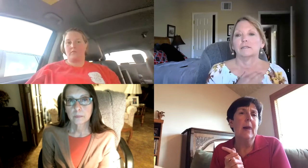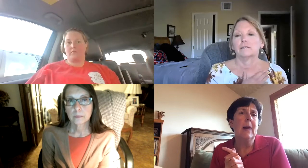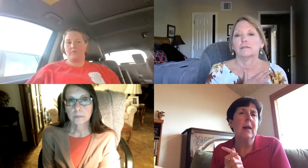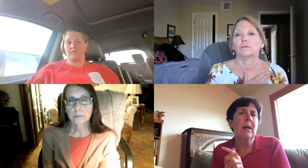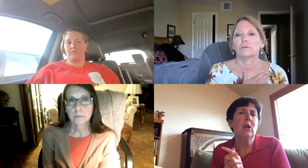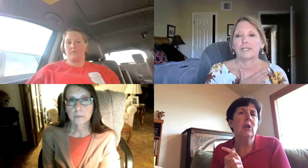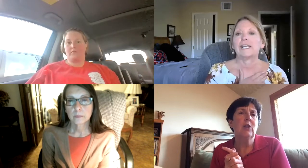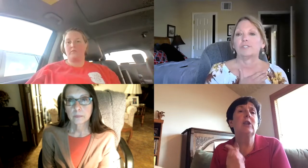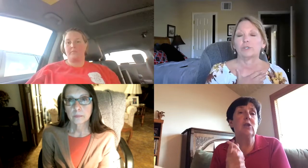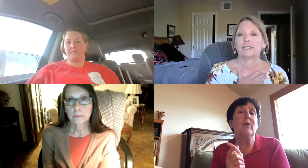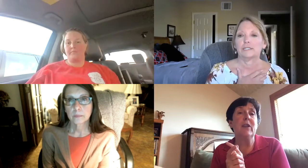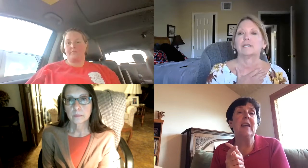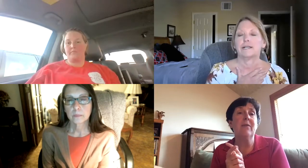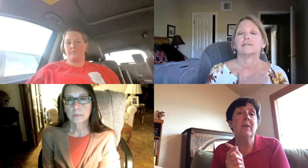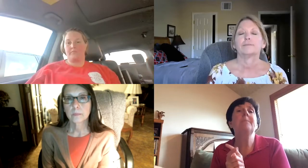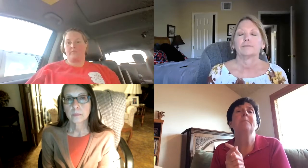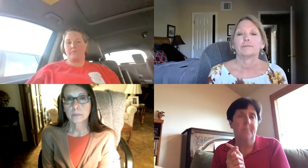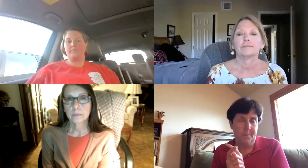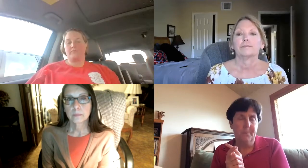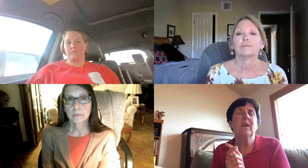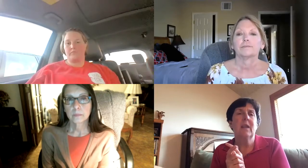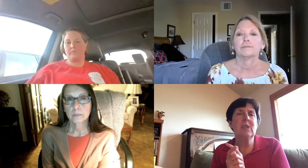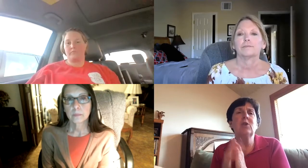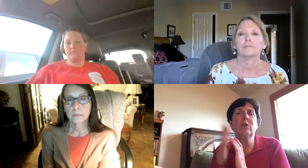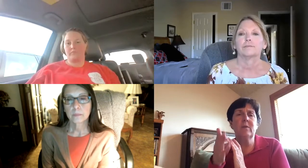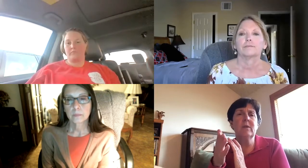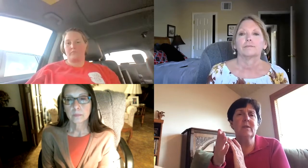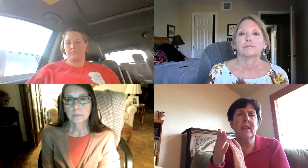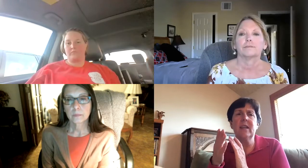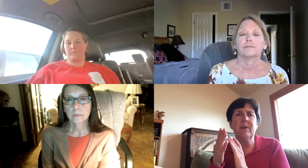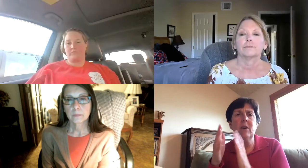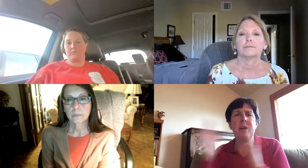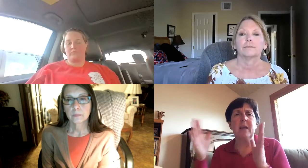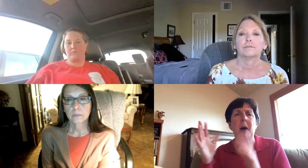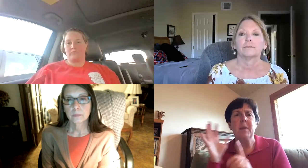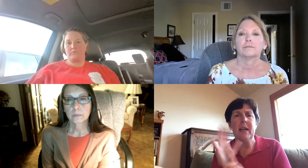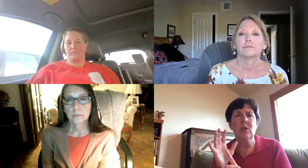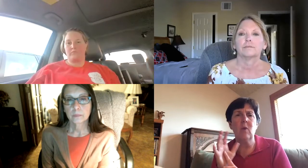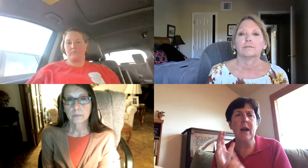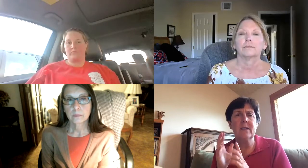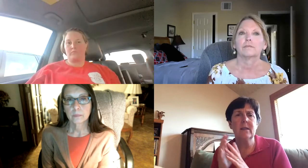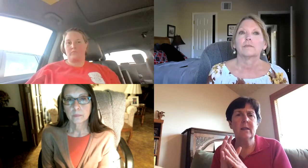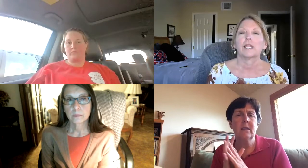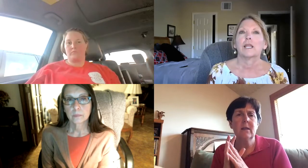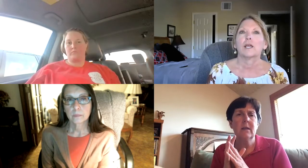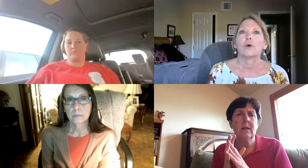at, where the deaf. The School for the Deaf. Is your city very big